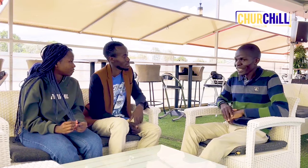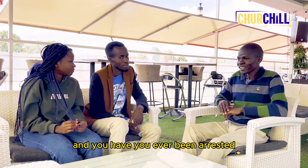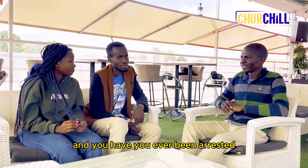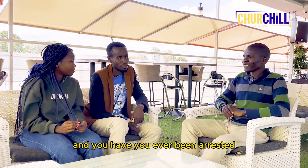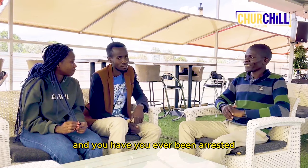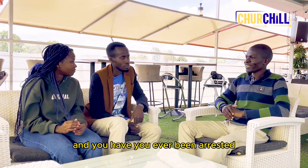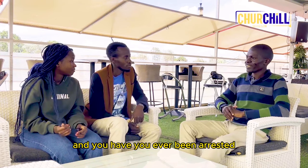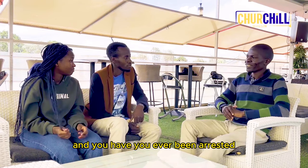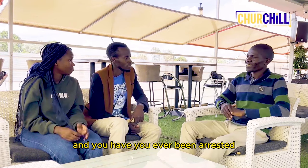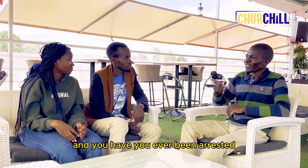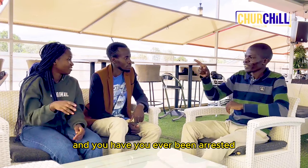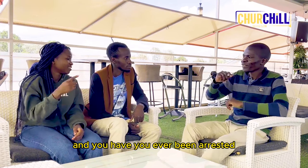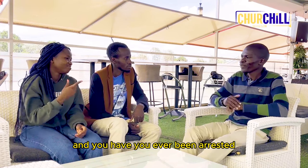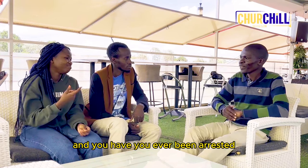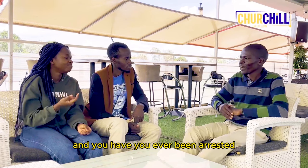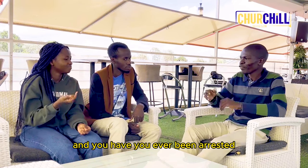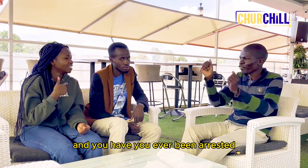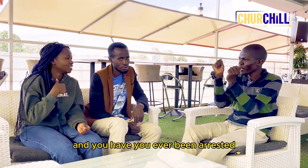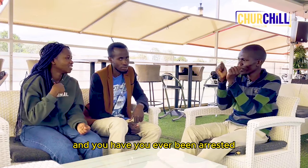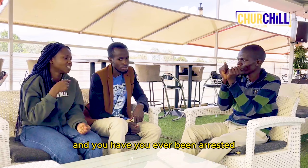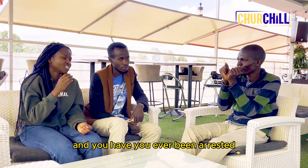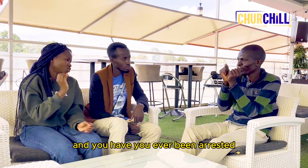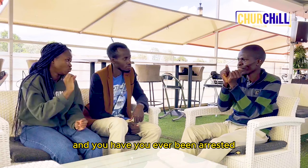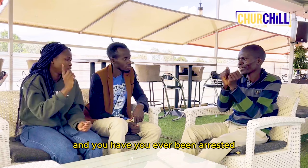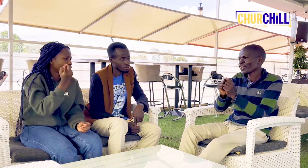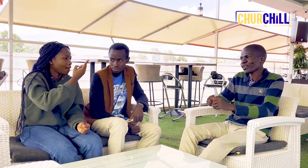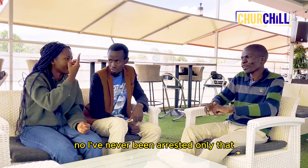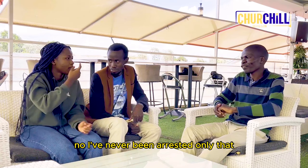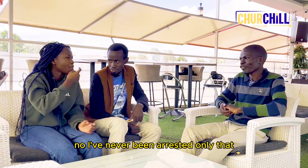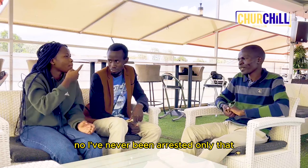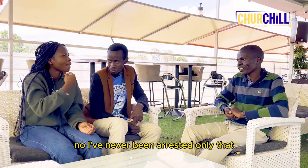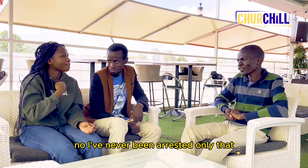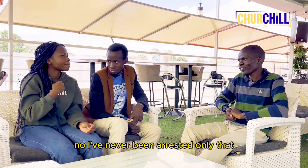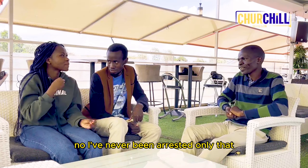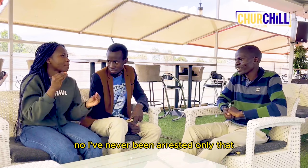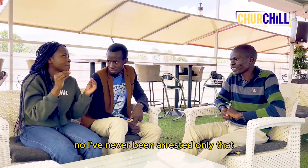And, you, have you ever been arrested? No, I have never been arrested. Only that,